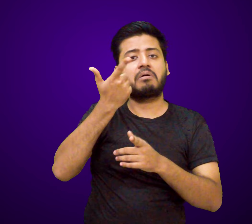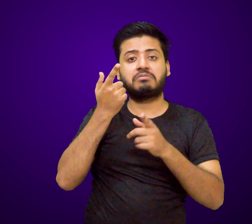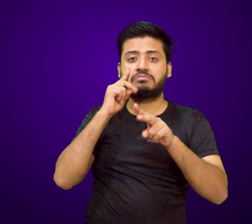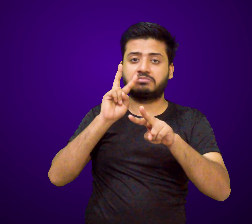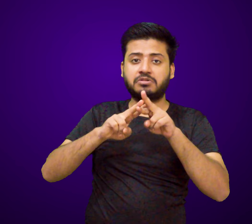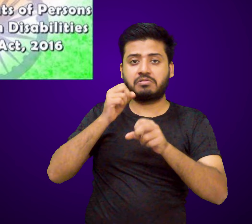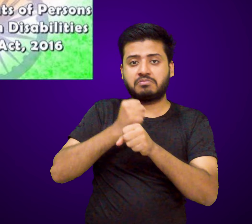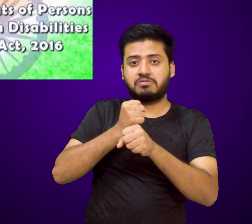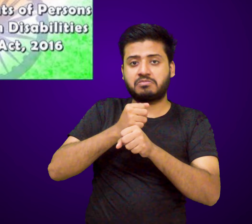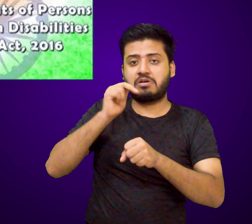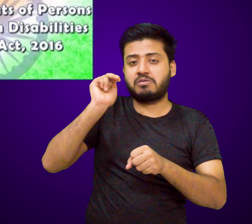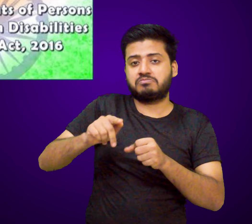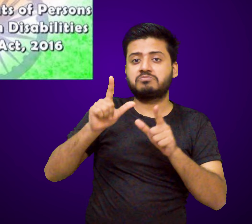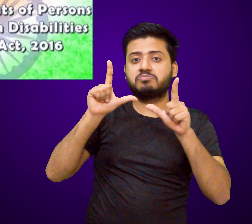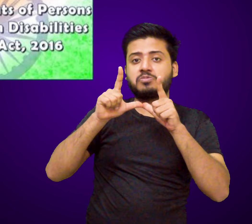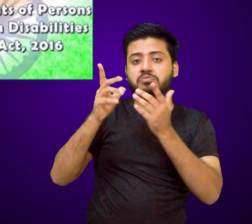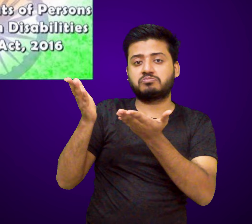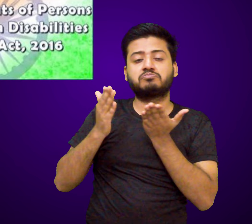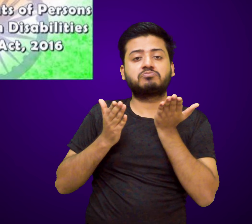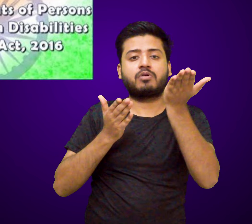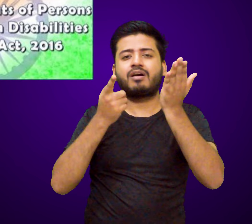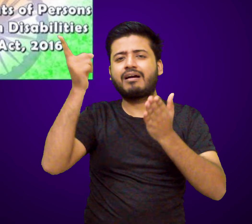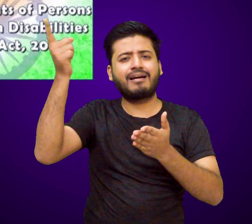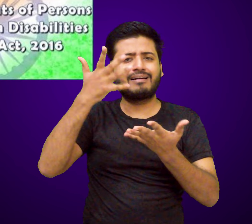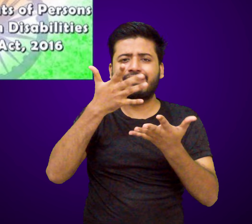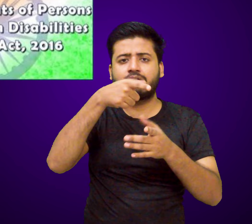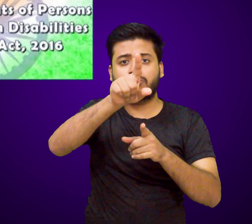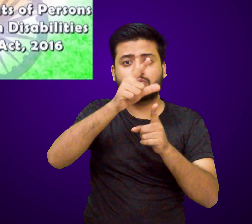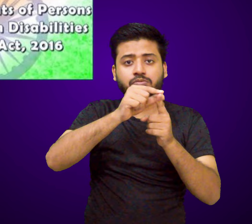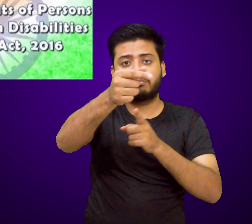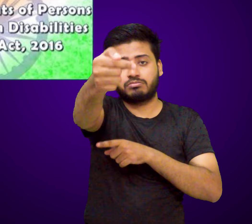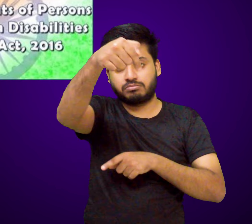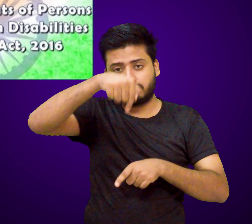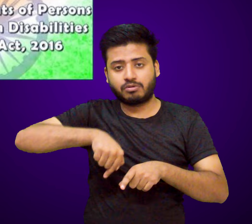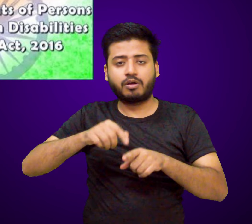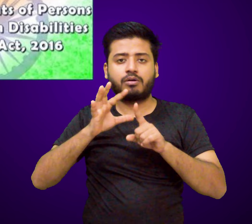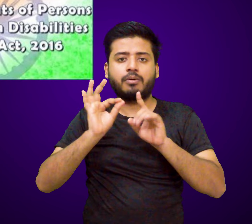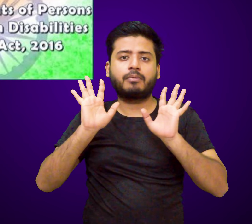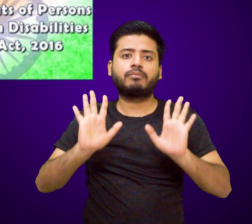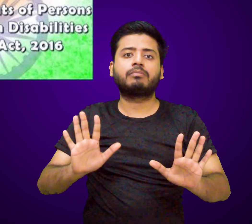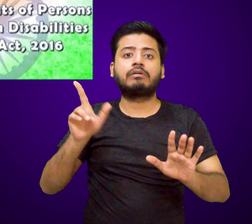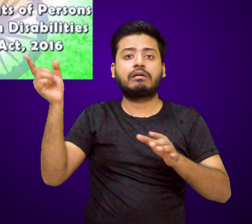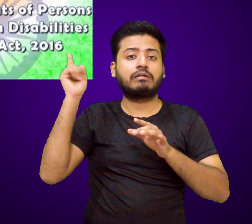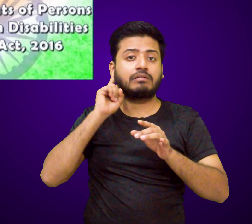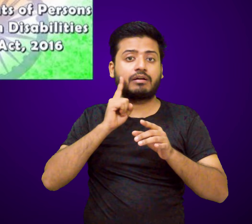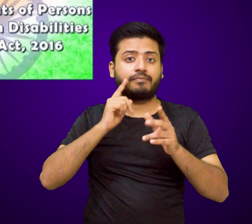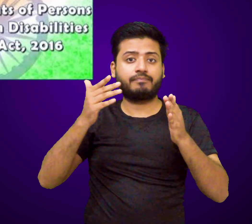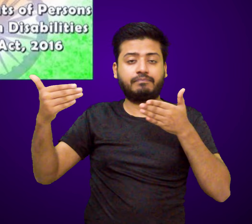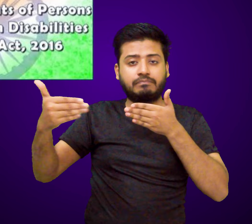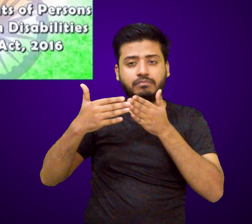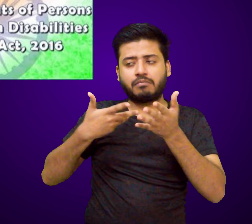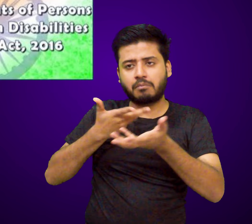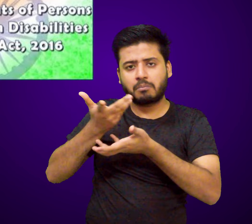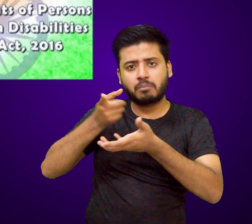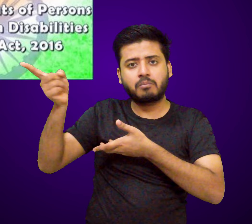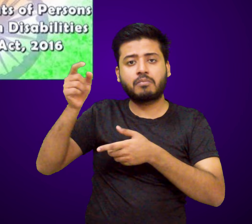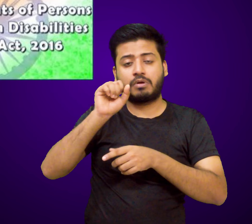disabilities. Inquire about eligibility and requirements. Ask about the specific eligibility criteria, such as the type